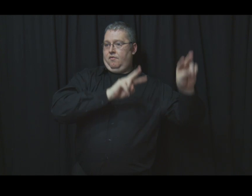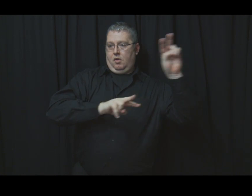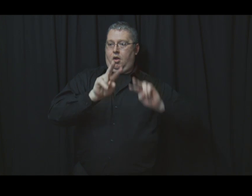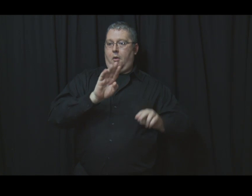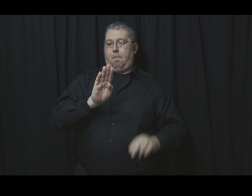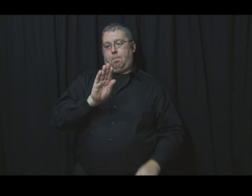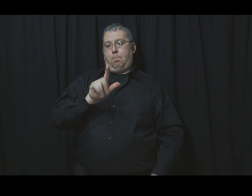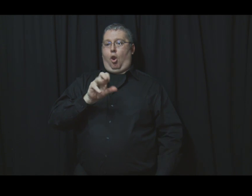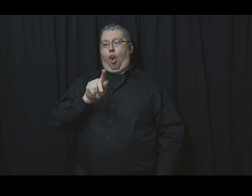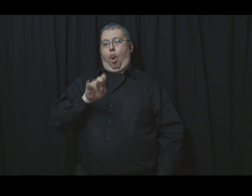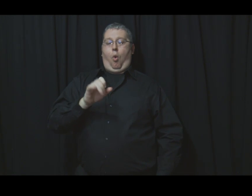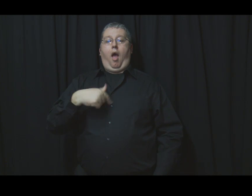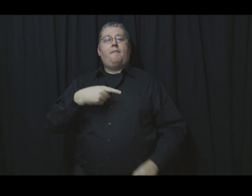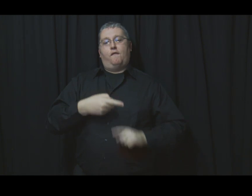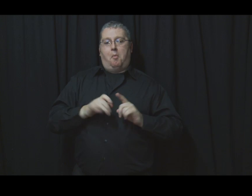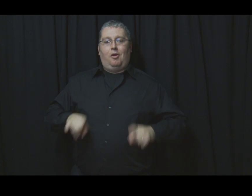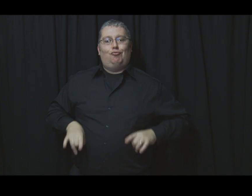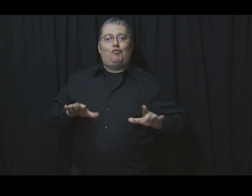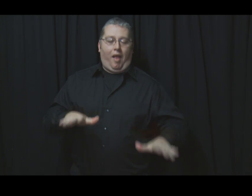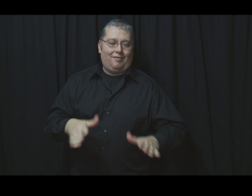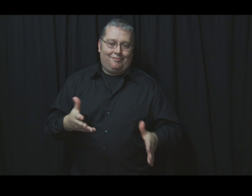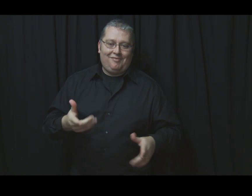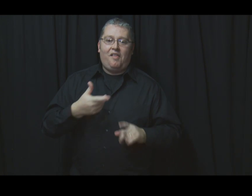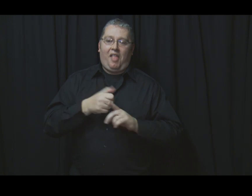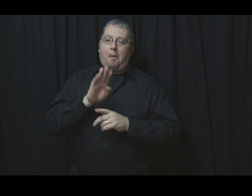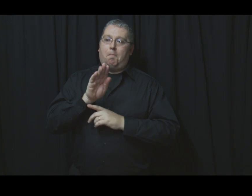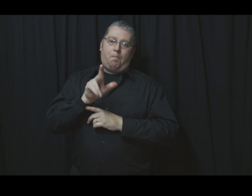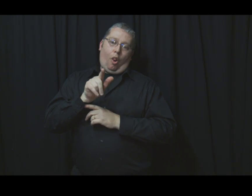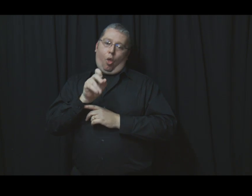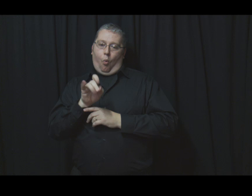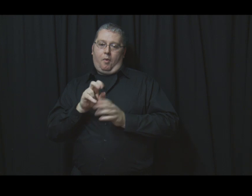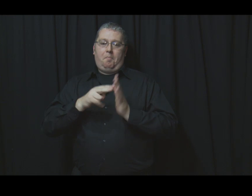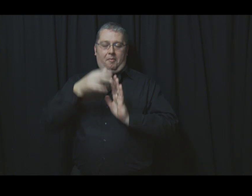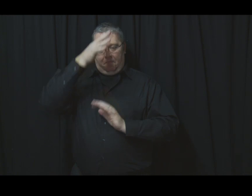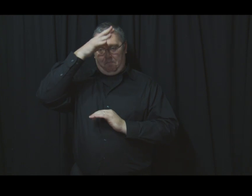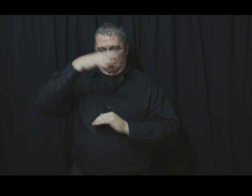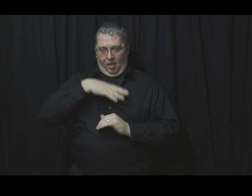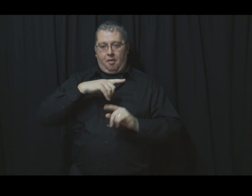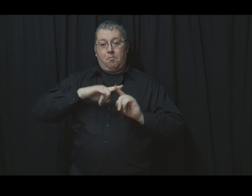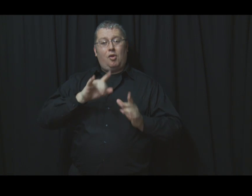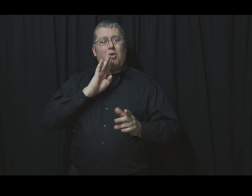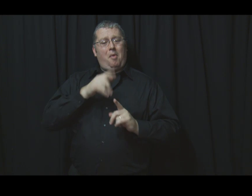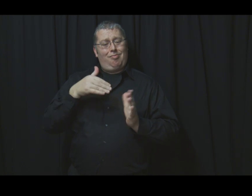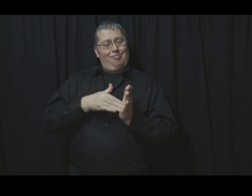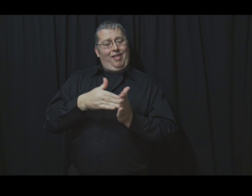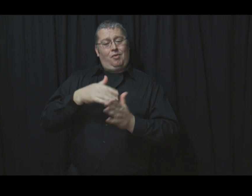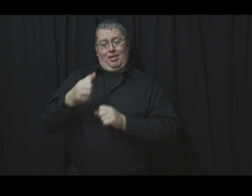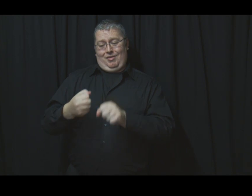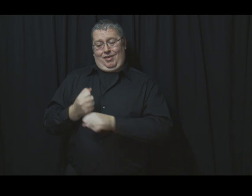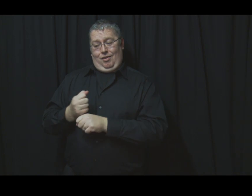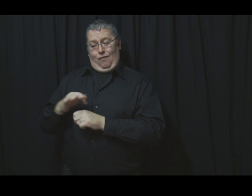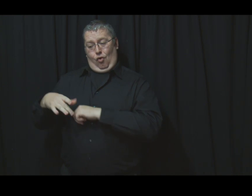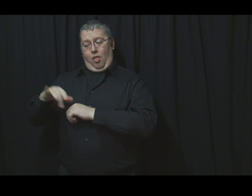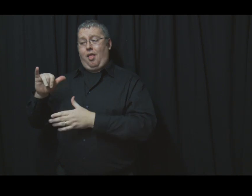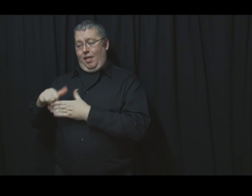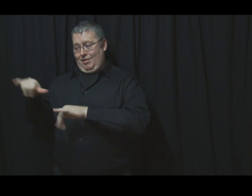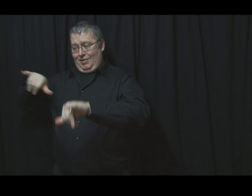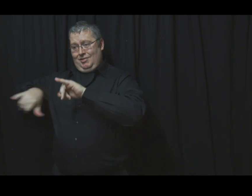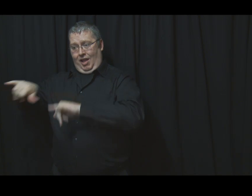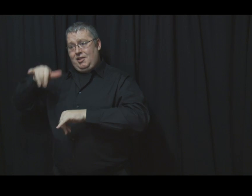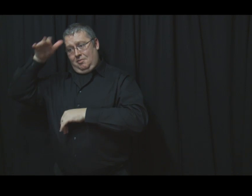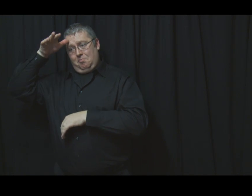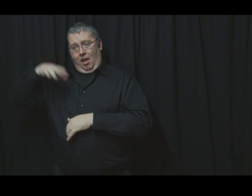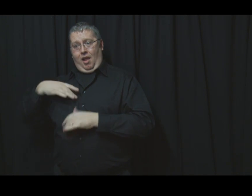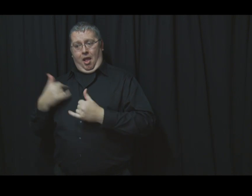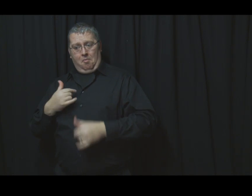blokes, okay? But when you're talking about creation in thousands of years or the age of the Earth, that's Ken Ham, the historical science bloke. I'm willing to admit that.